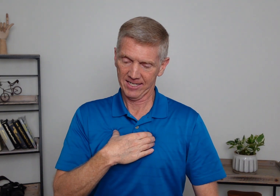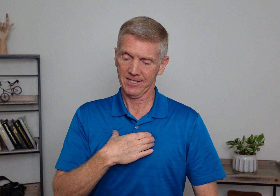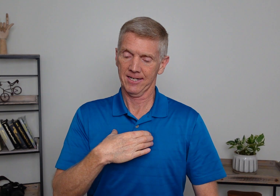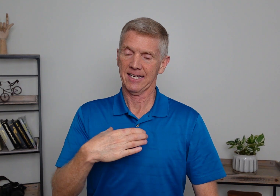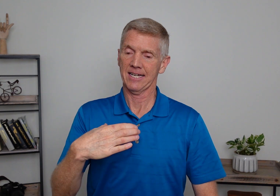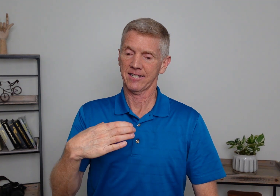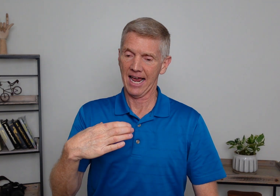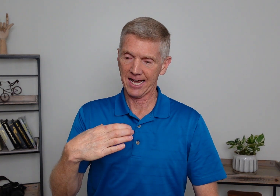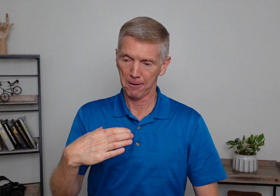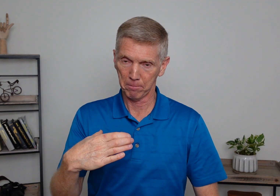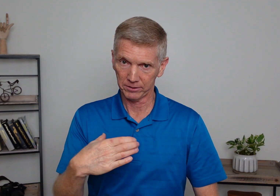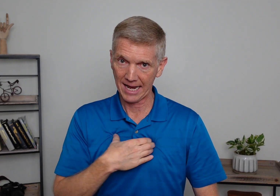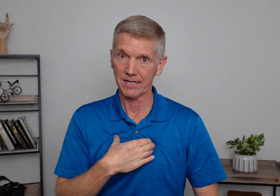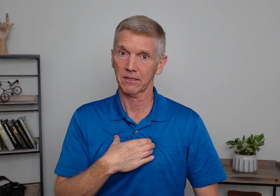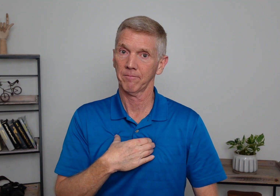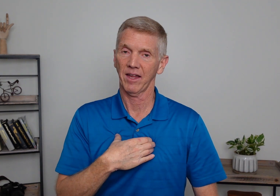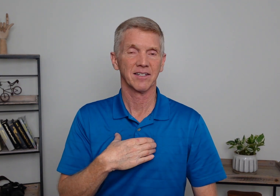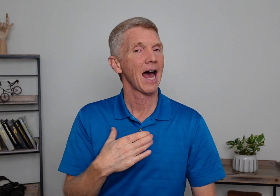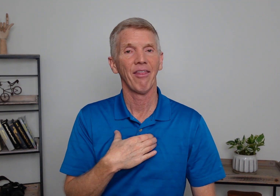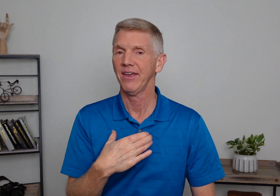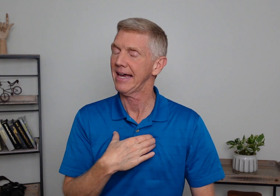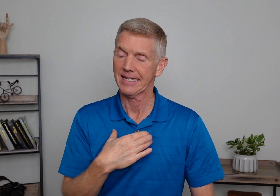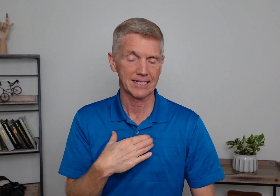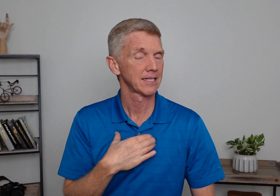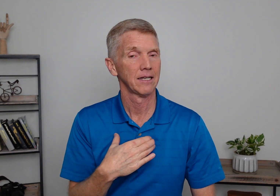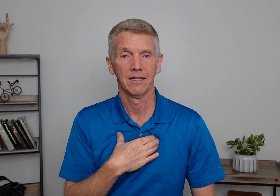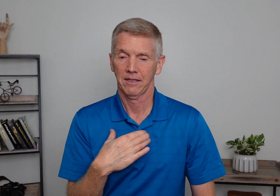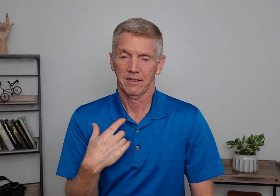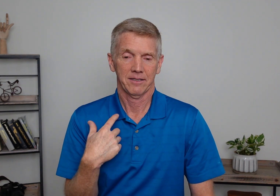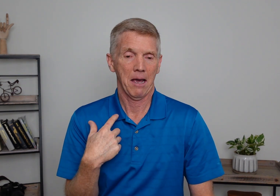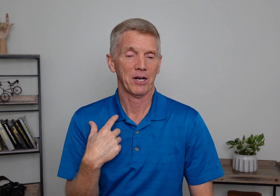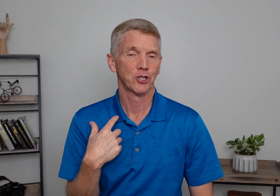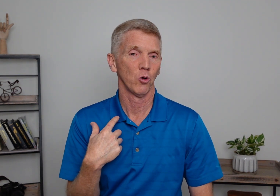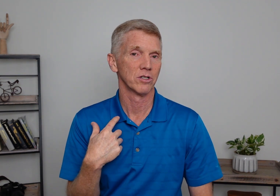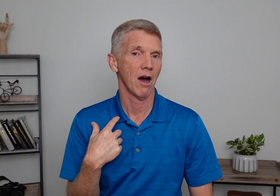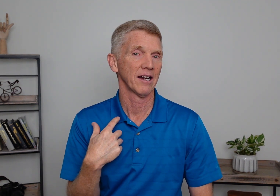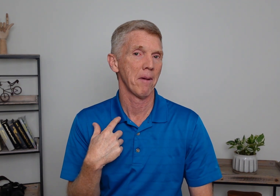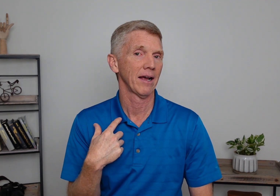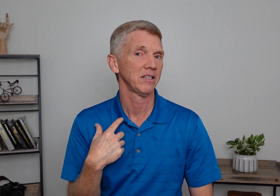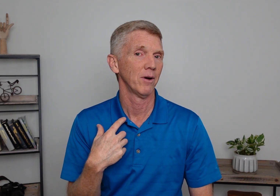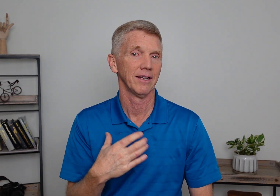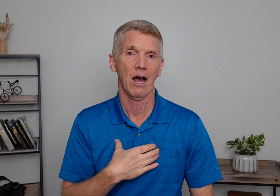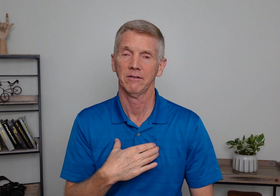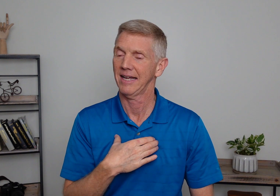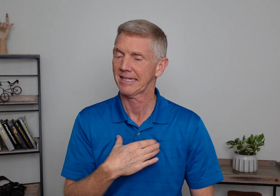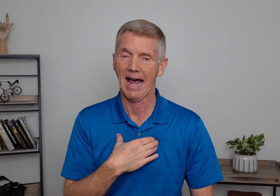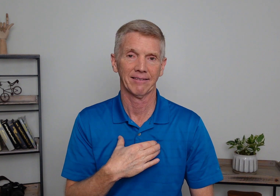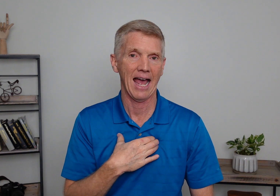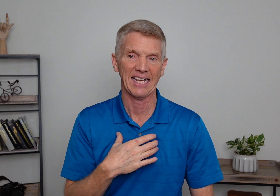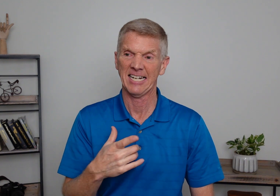This is a complaint. It's not this. See how my shoulders automatically went down? It's not that. It is